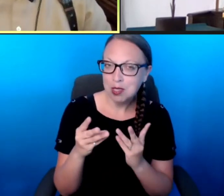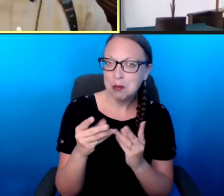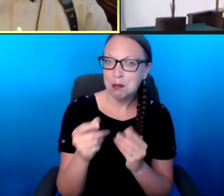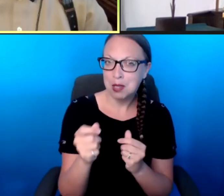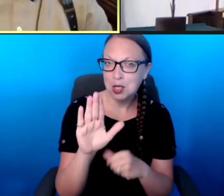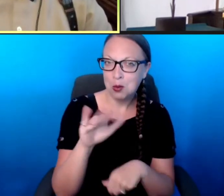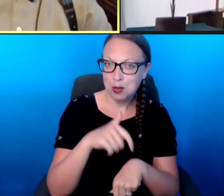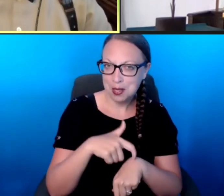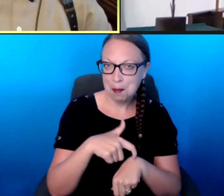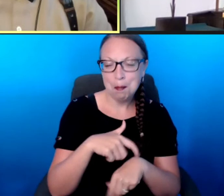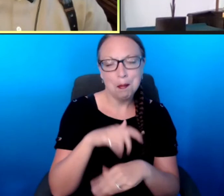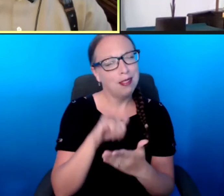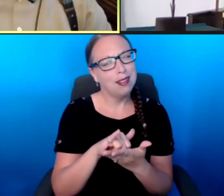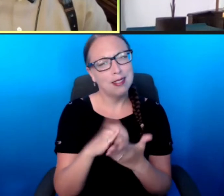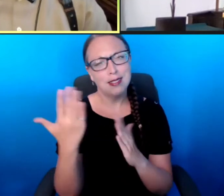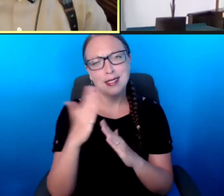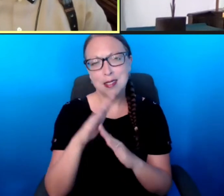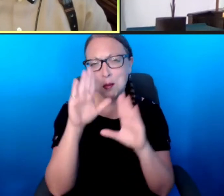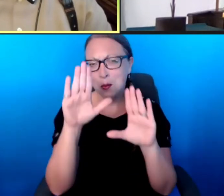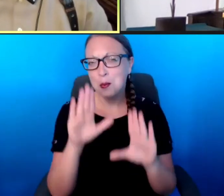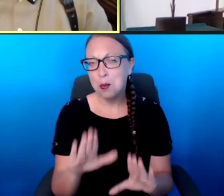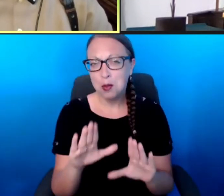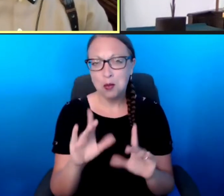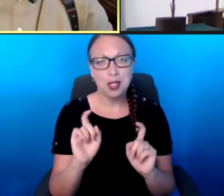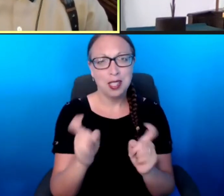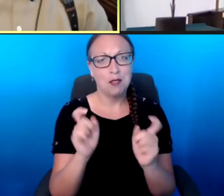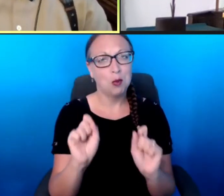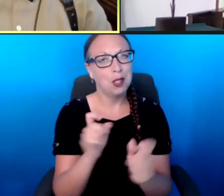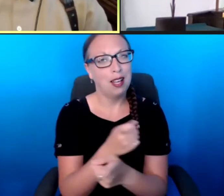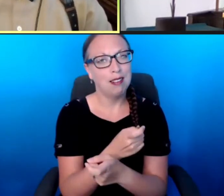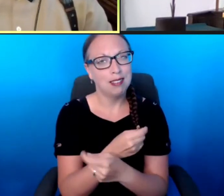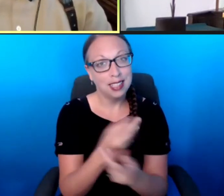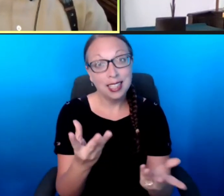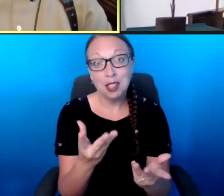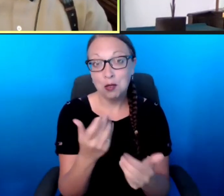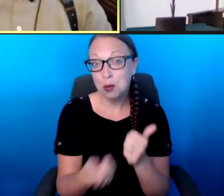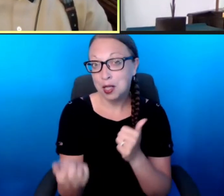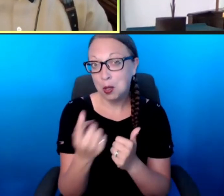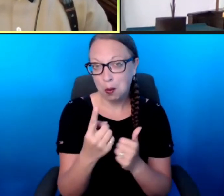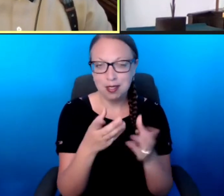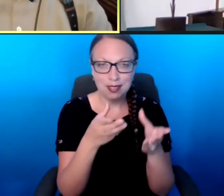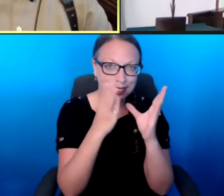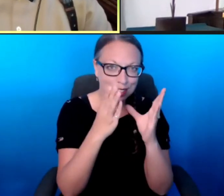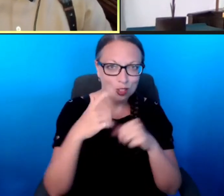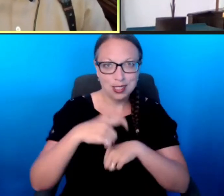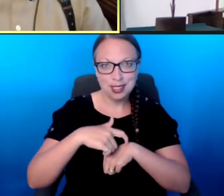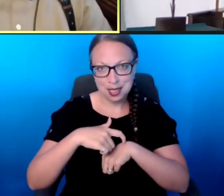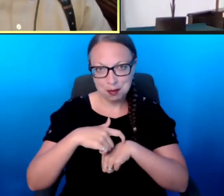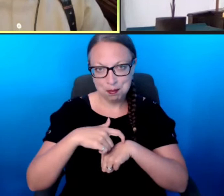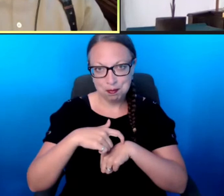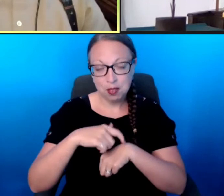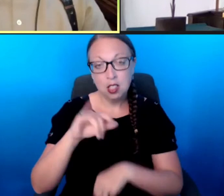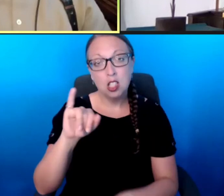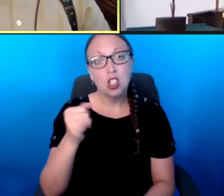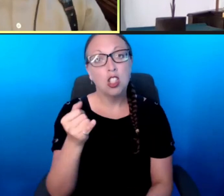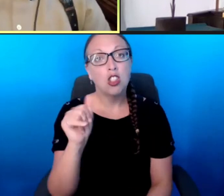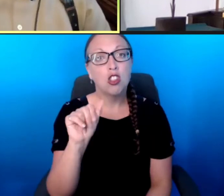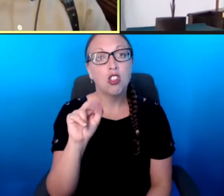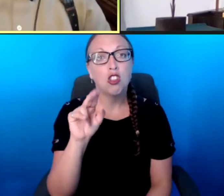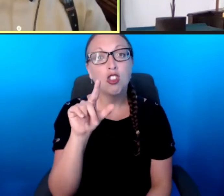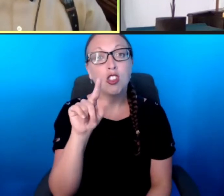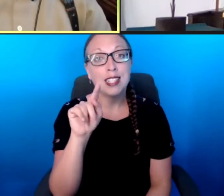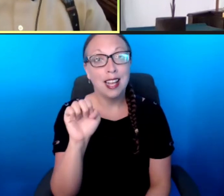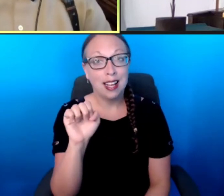we can give each other is attention and time. Jeanette told us that we missed a couple things and we crammed so